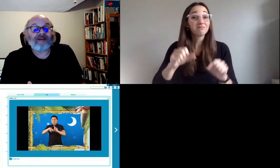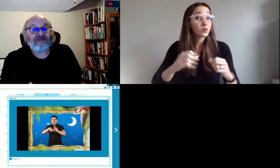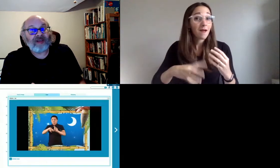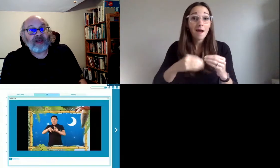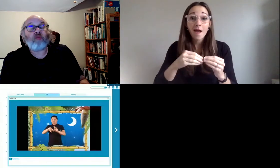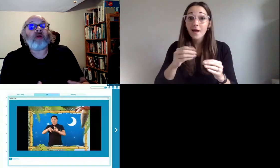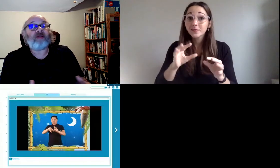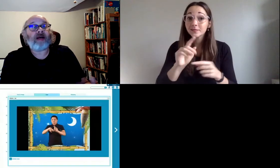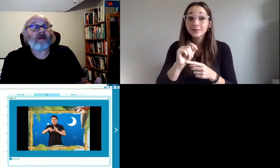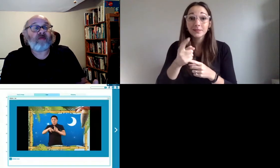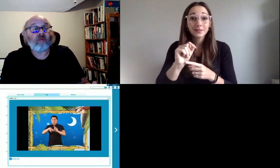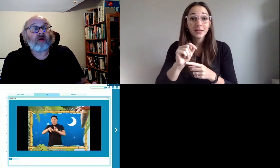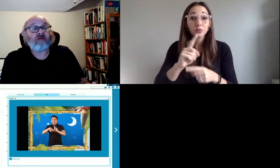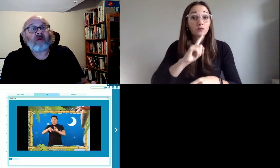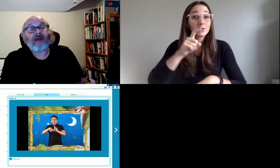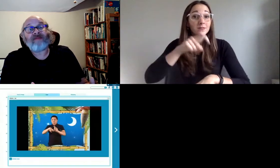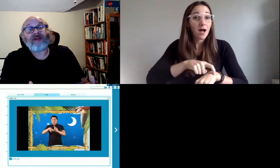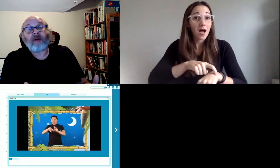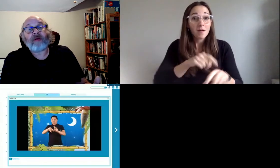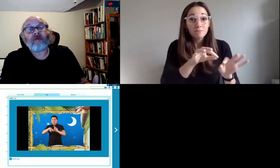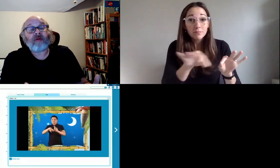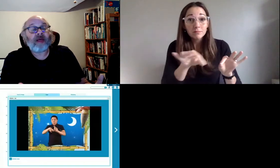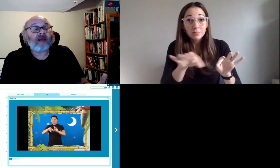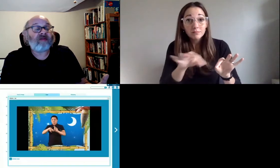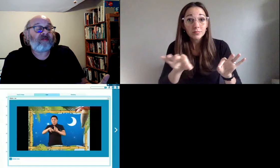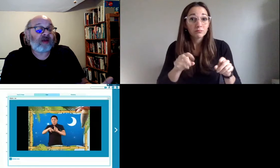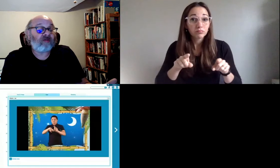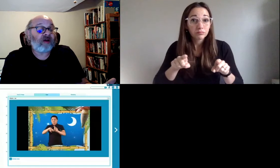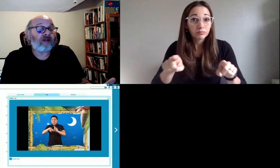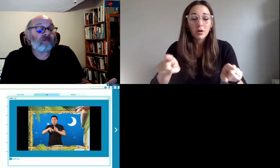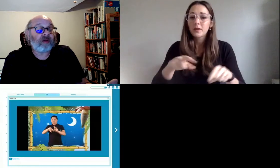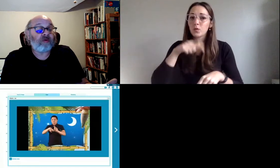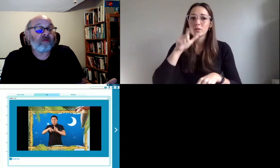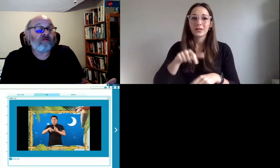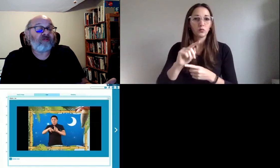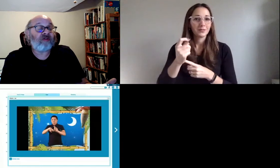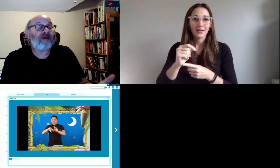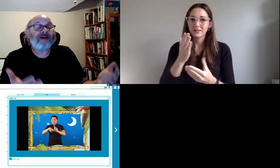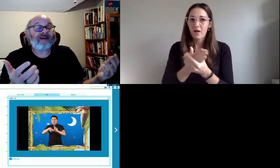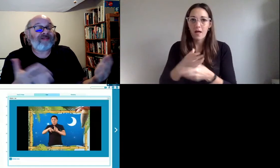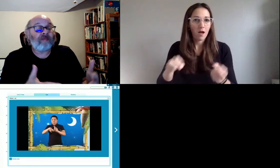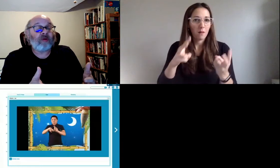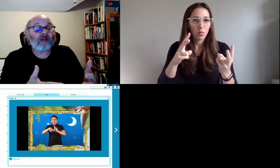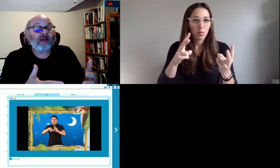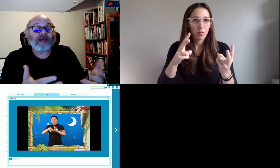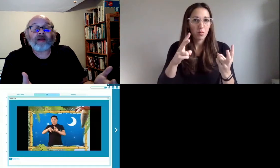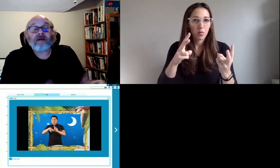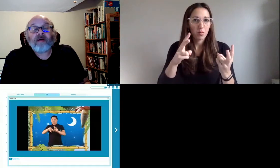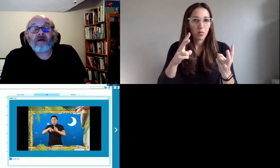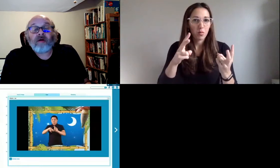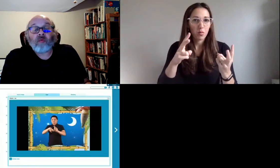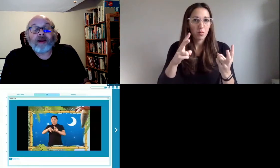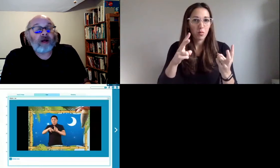the text in real time if you want to. You don't have to upload a text file to begin with. You can just assemble and